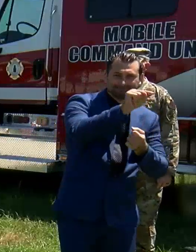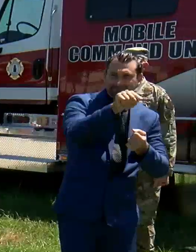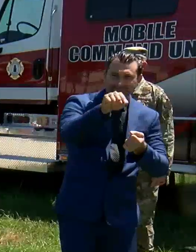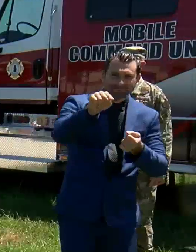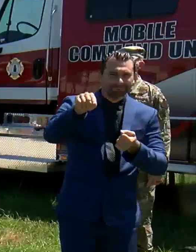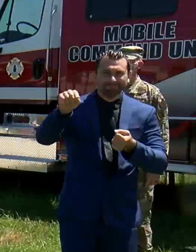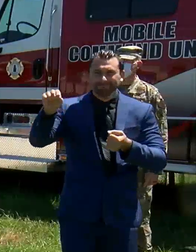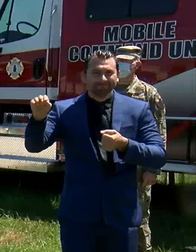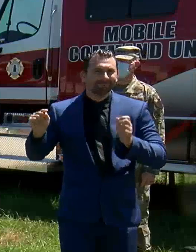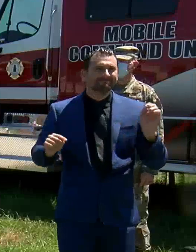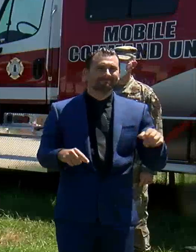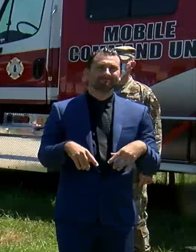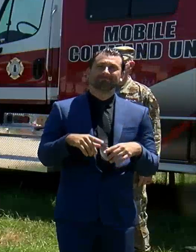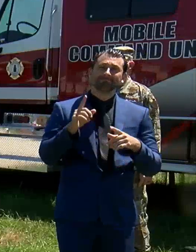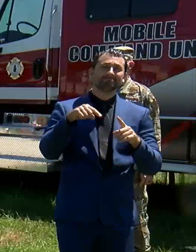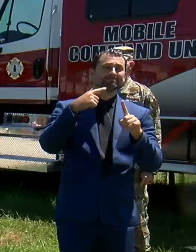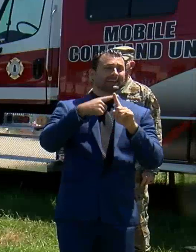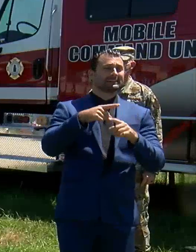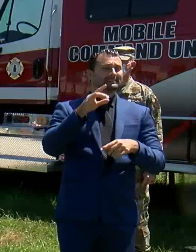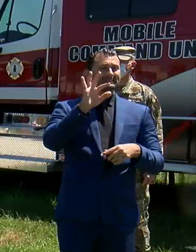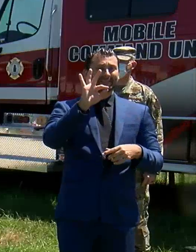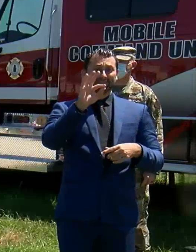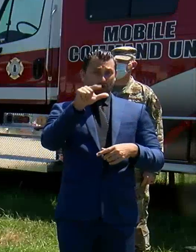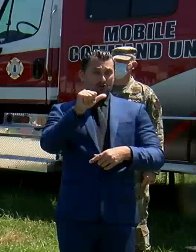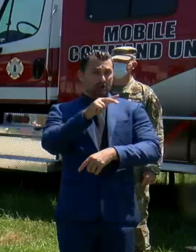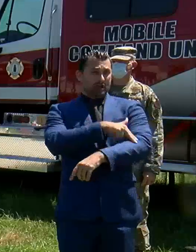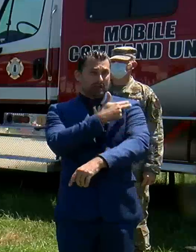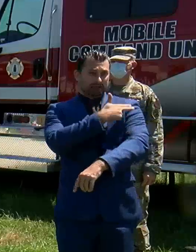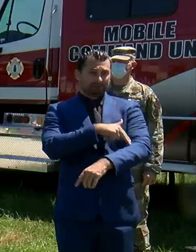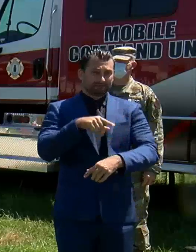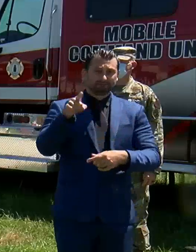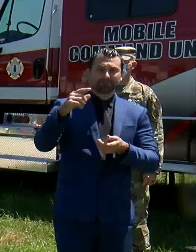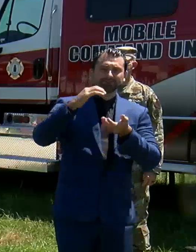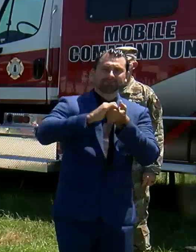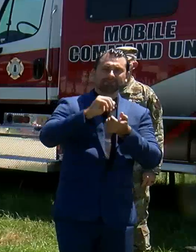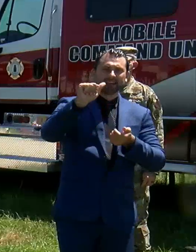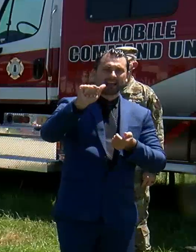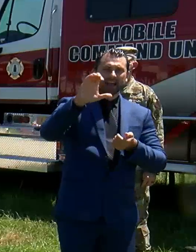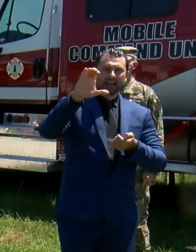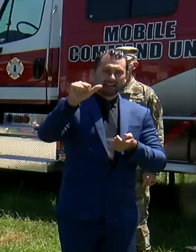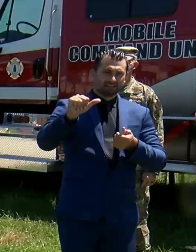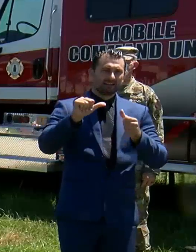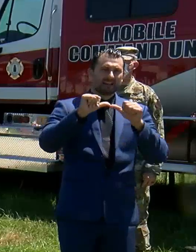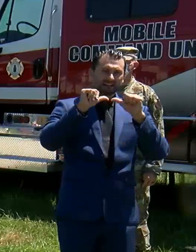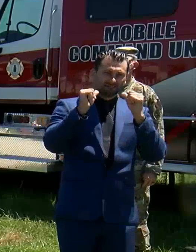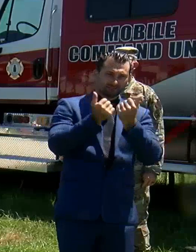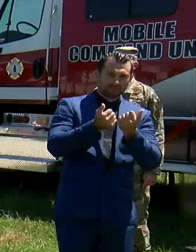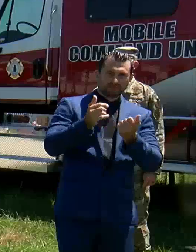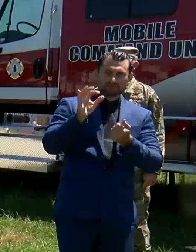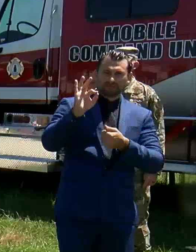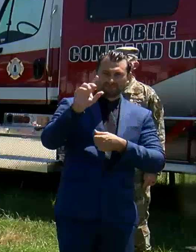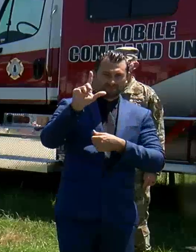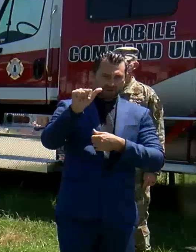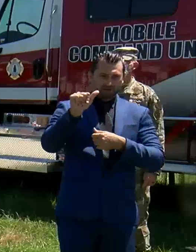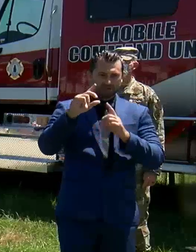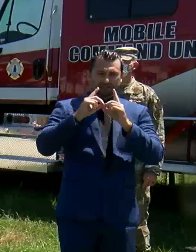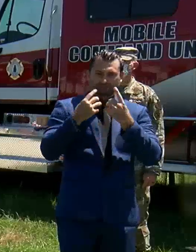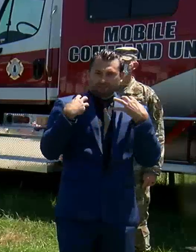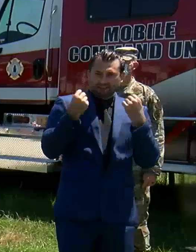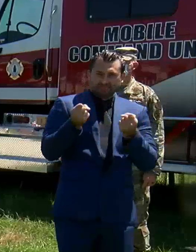well with our ACA agency, Secretary Mary Mayhew, as well as the Florida Department of Health, on